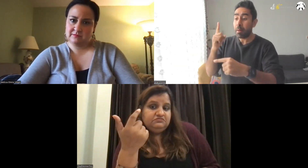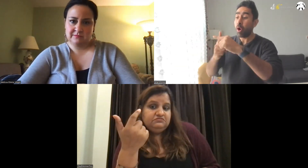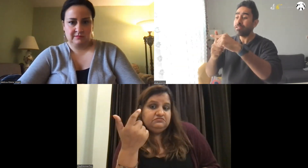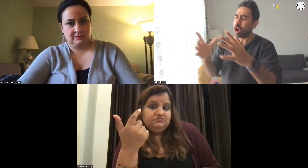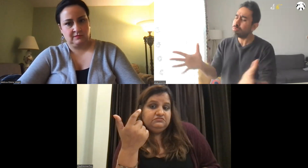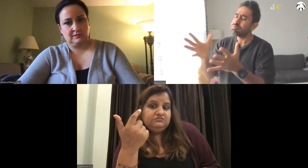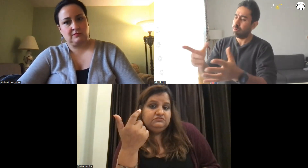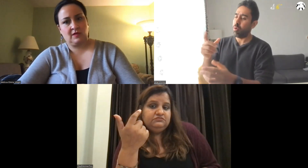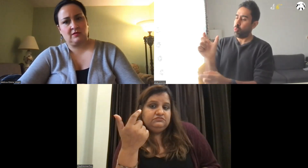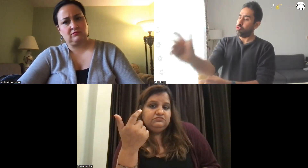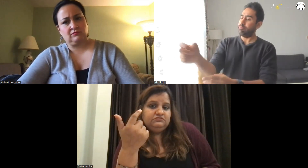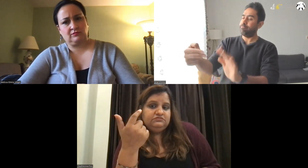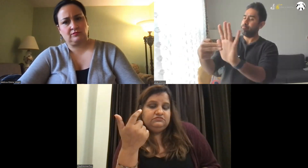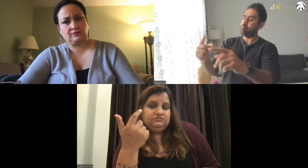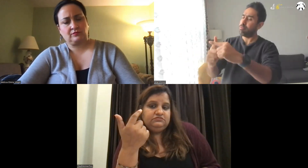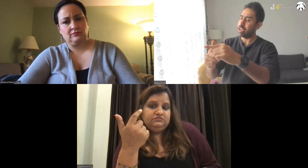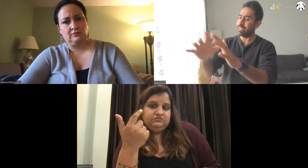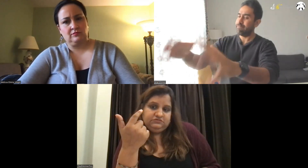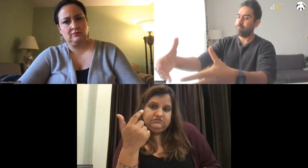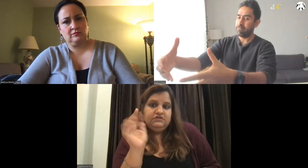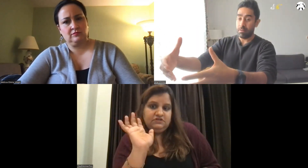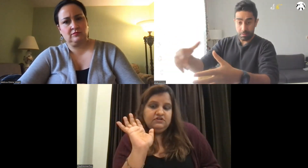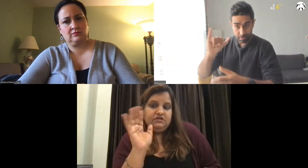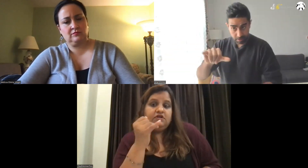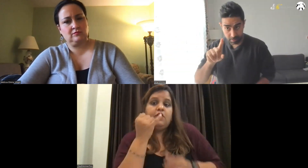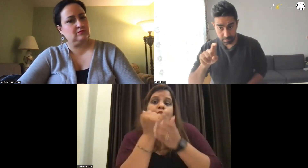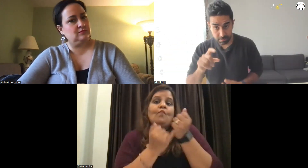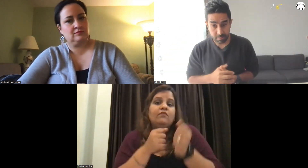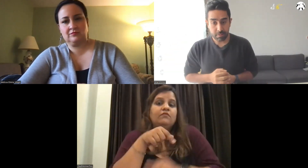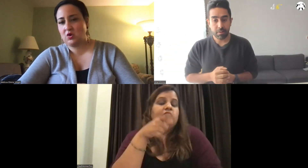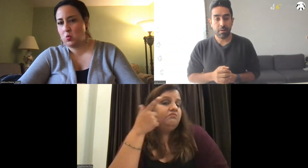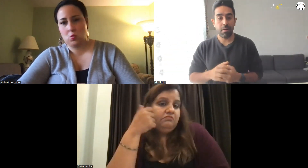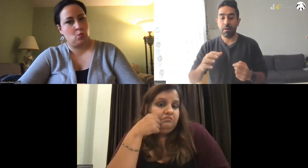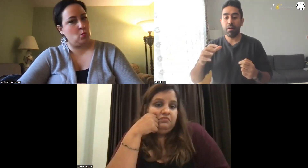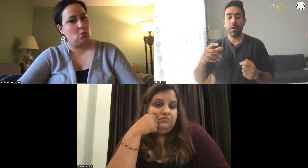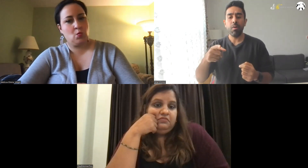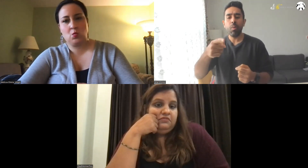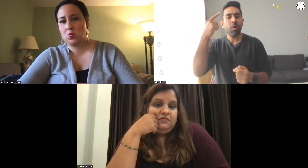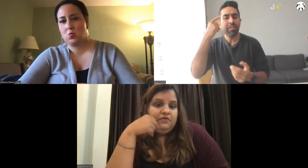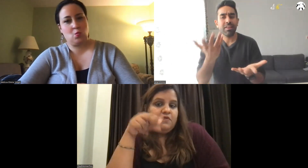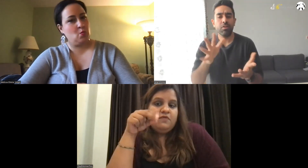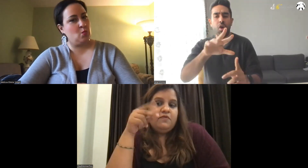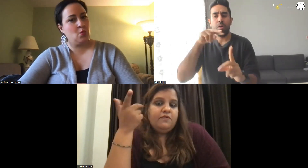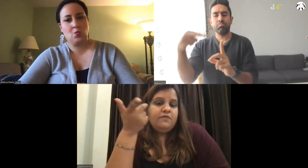other people who are slim or thin. They don't want to be part of that movement. So, is that how it works?